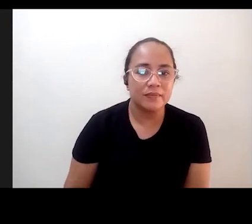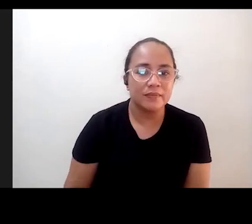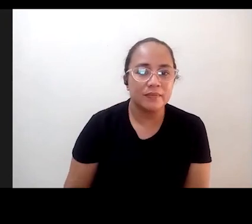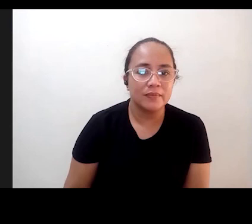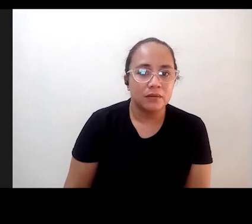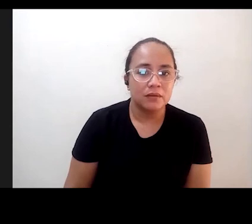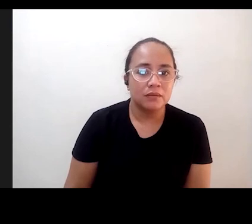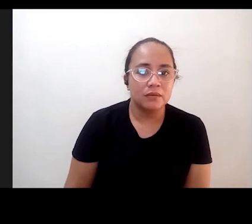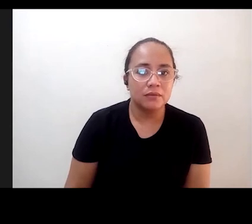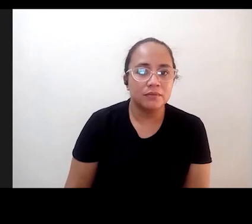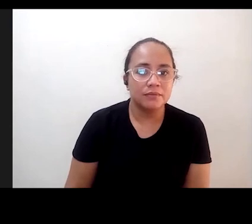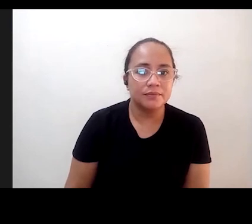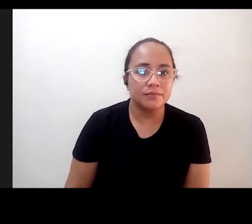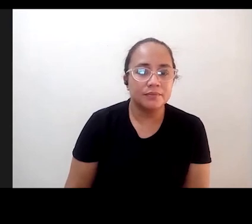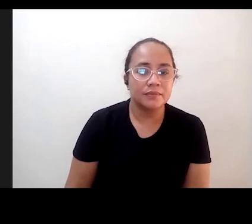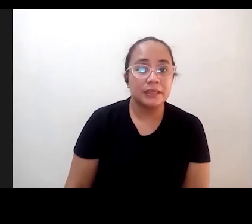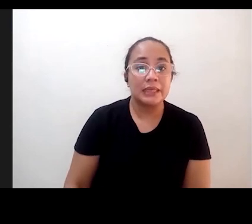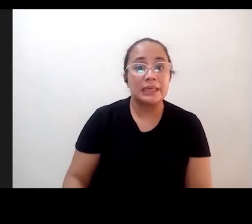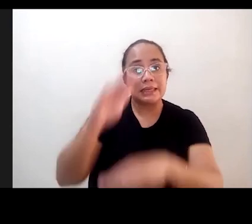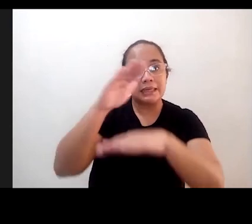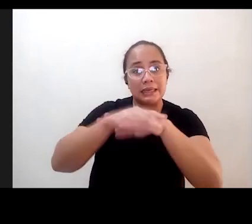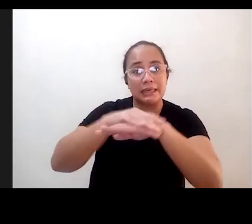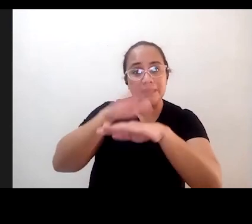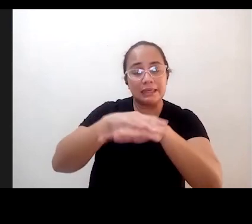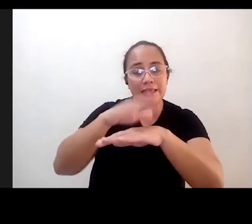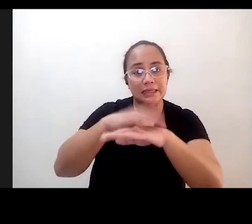Then the English translation,